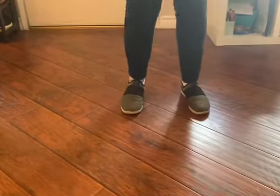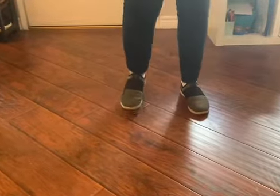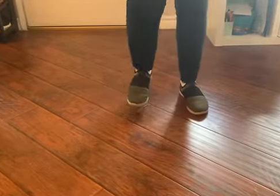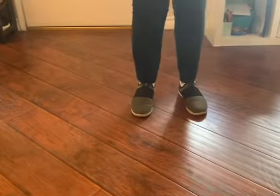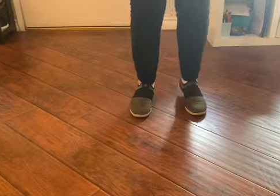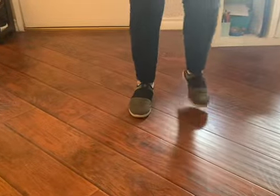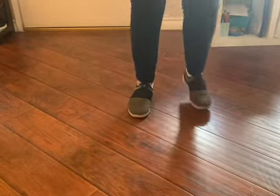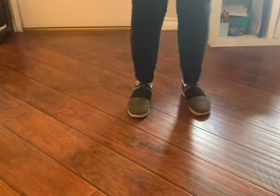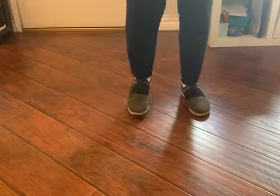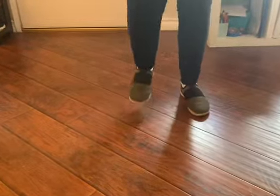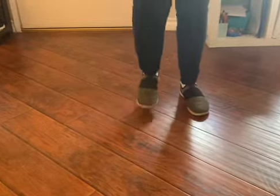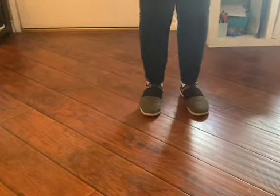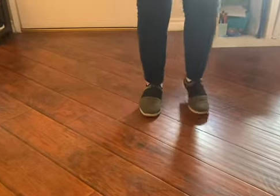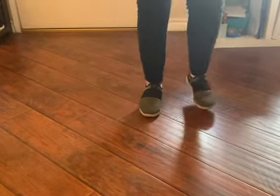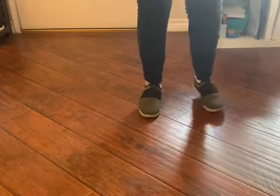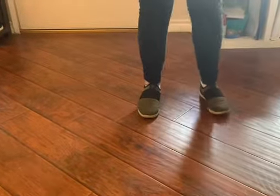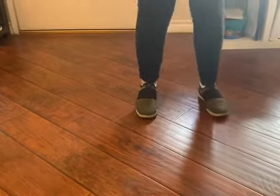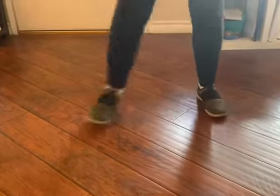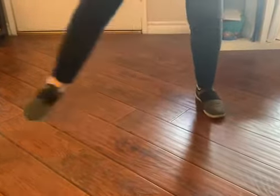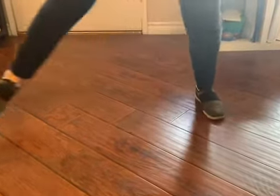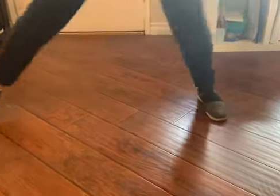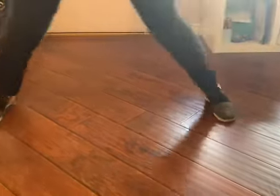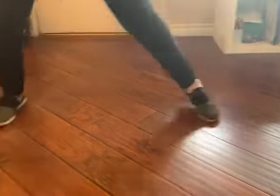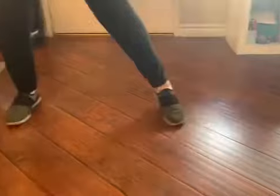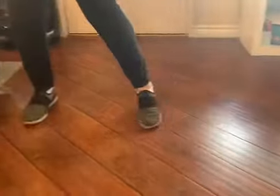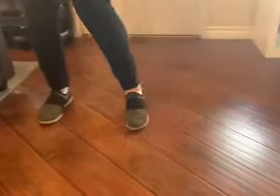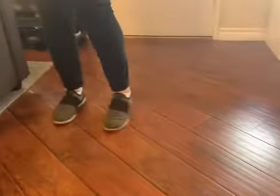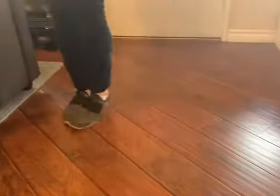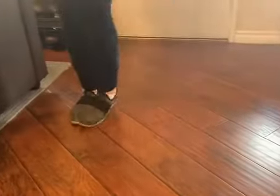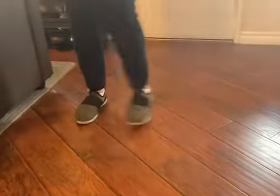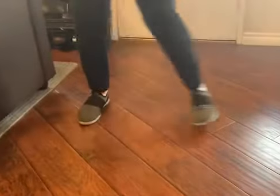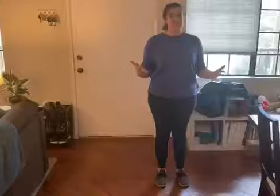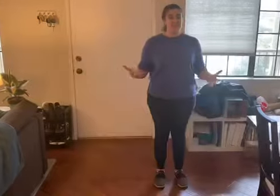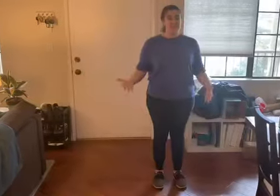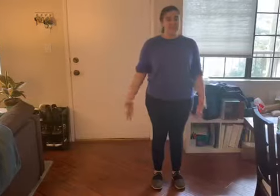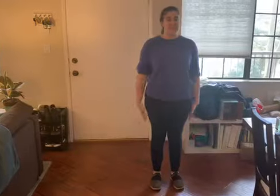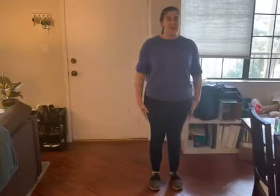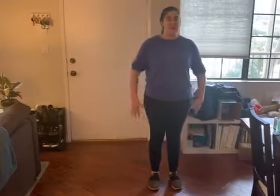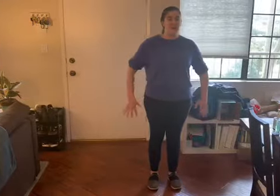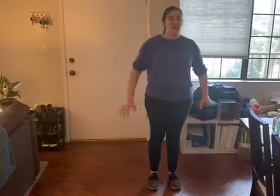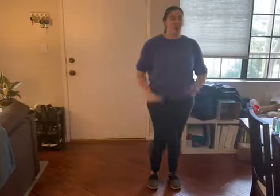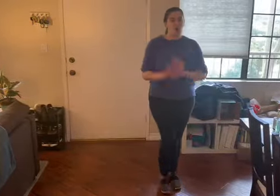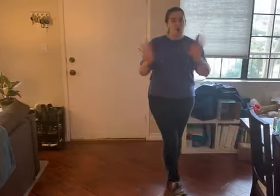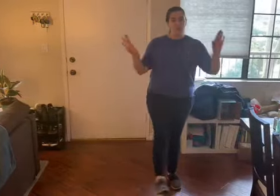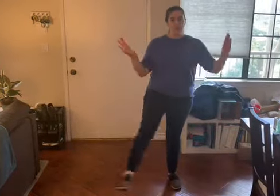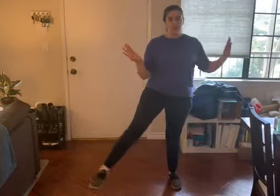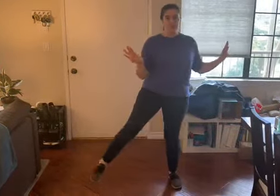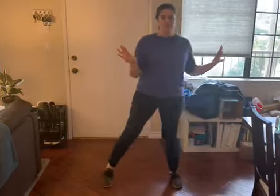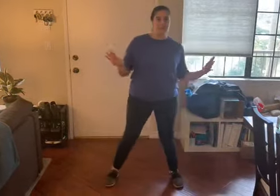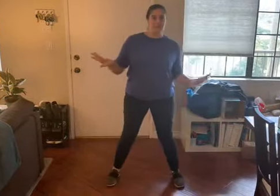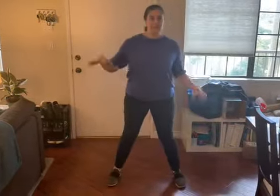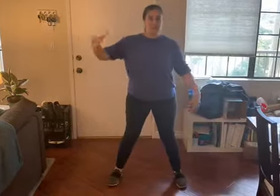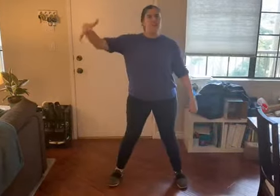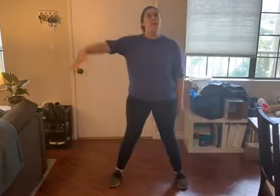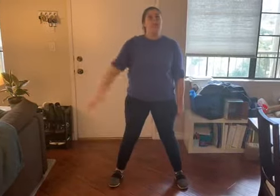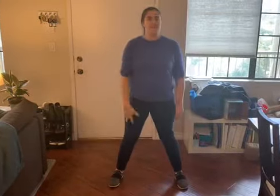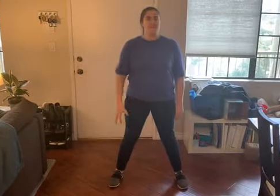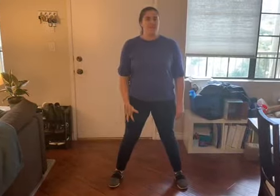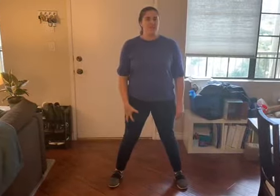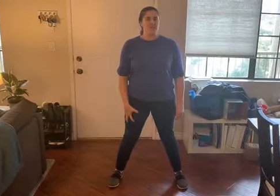tiptoe, tiptoe, tiptoe, tiptoe, tiptoe, tiptoe, tiptoe, slide. So for the slide, you want to open up your feet, plant this foot,